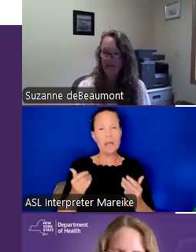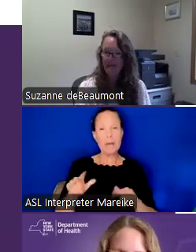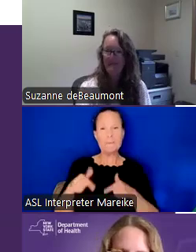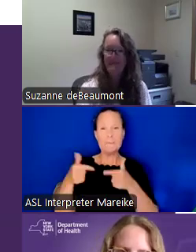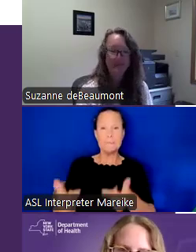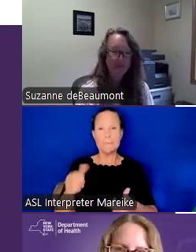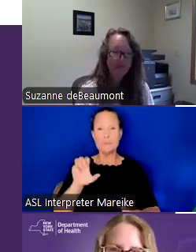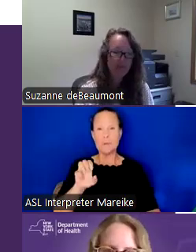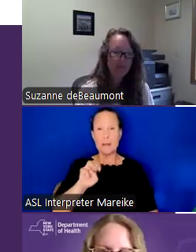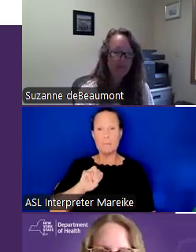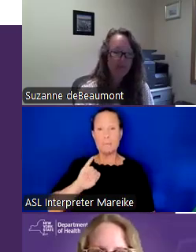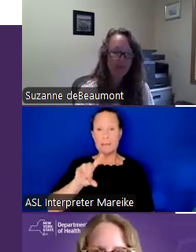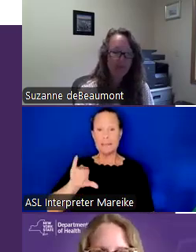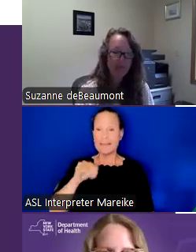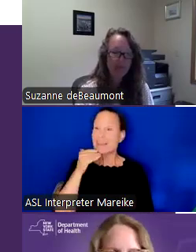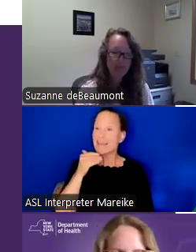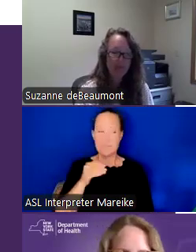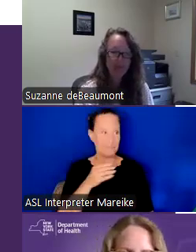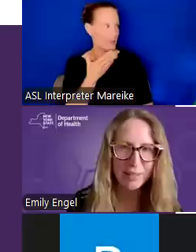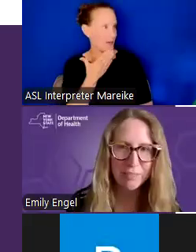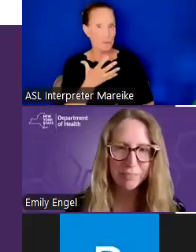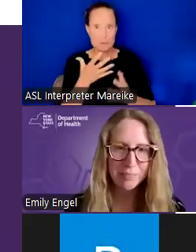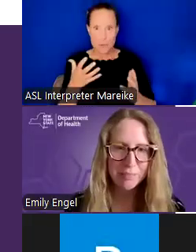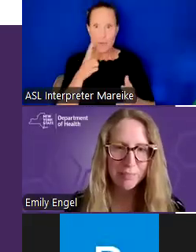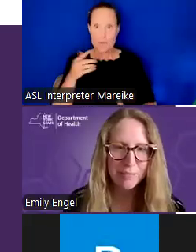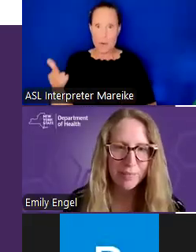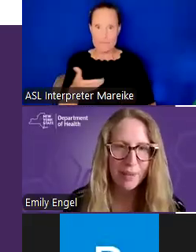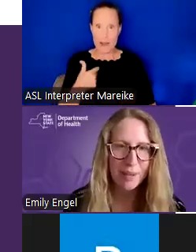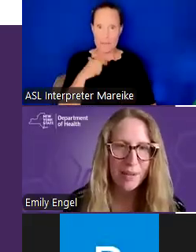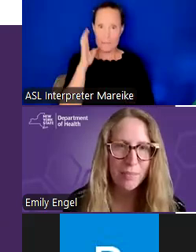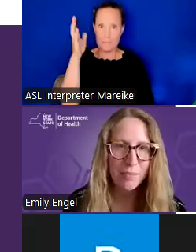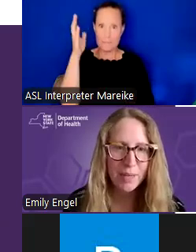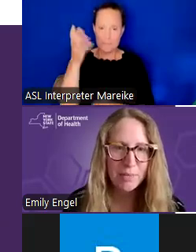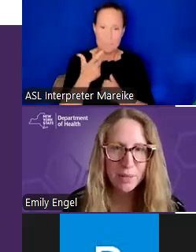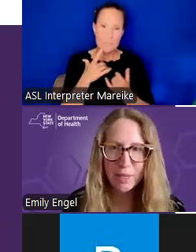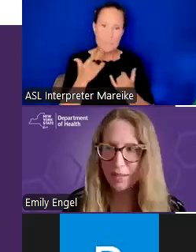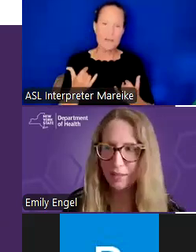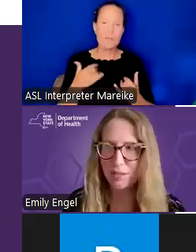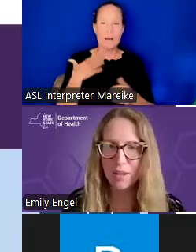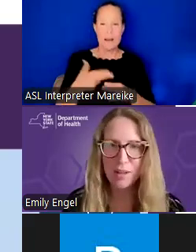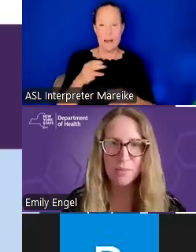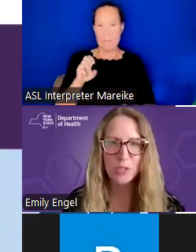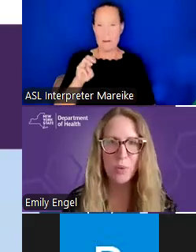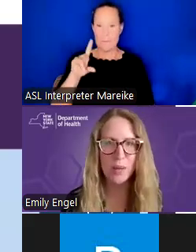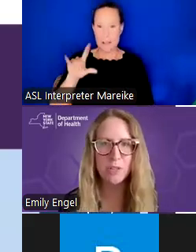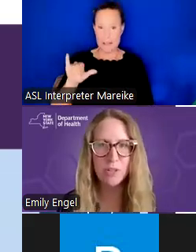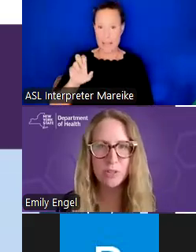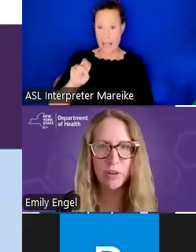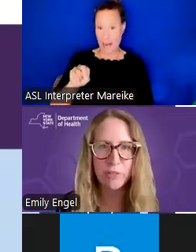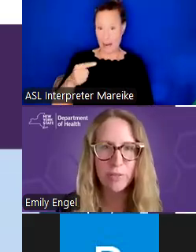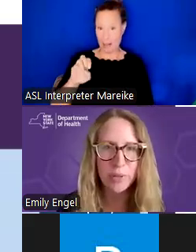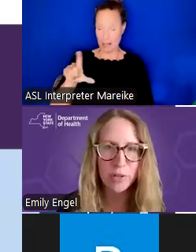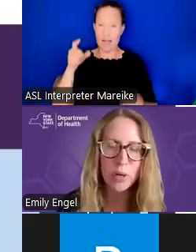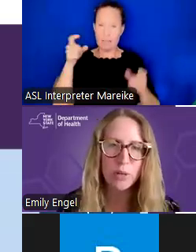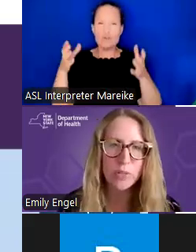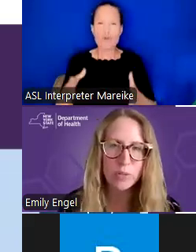you. Thank you so much for having me today. My name's Emily Engel. So I'm the director